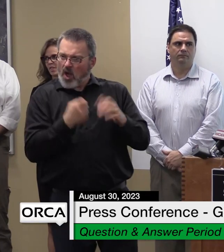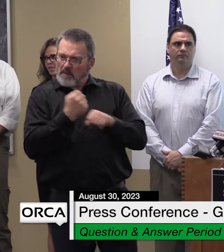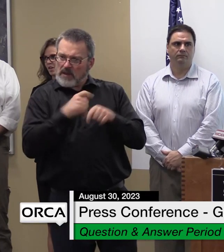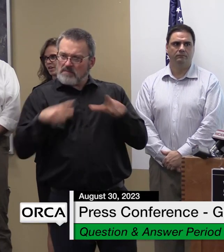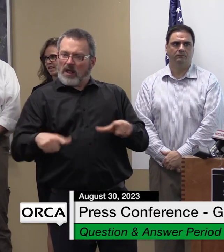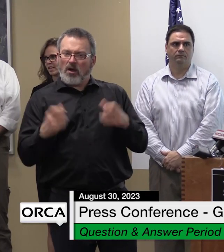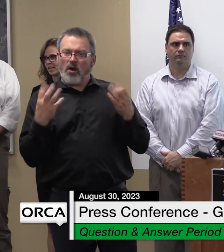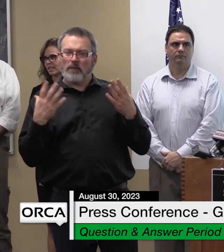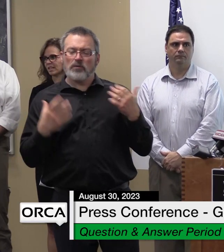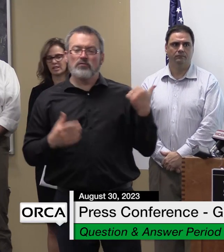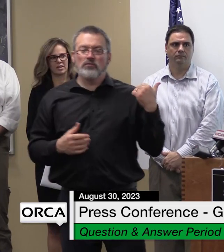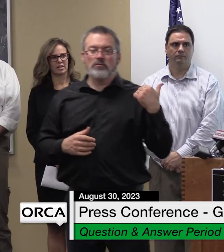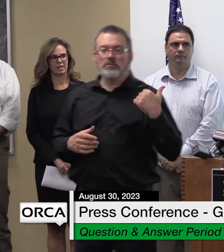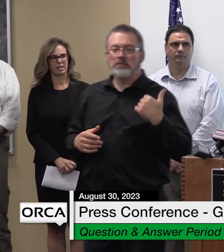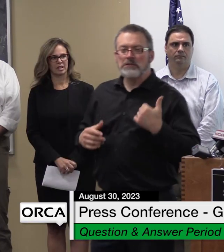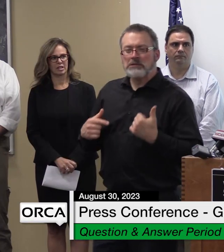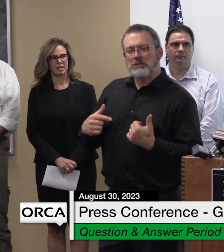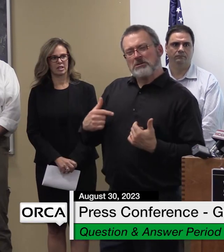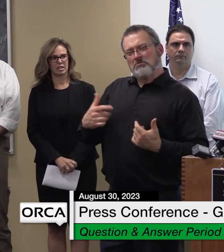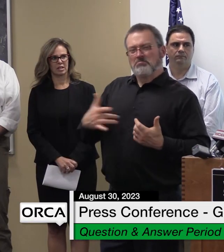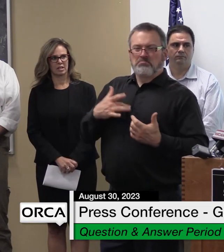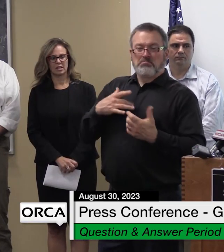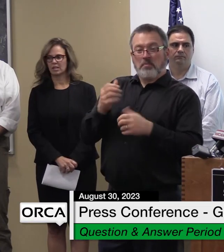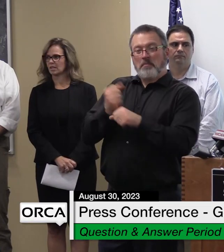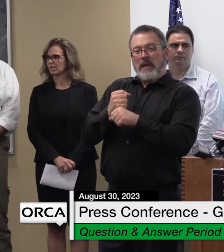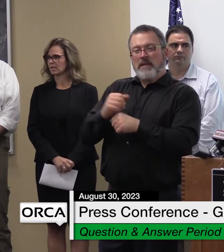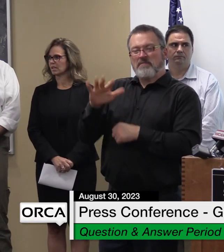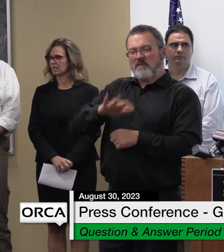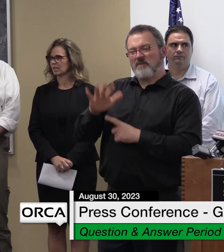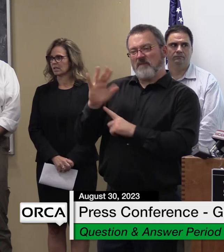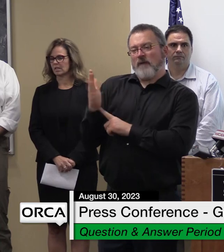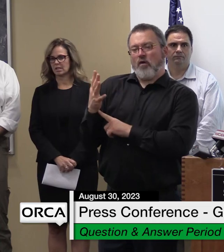They are, I think, to make, they're $5.